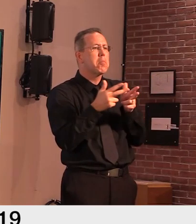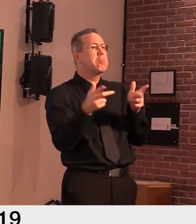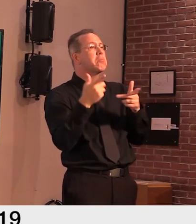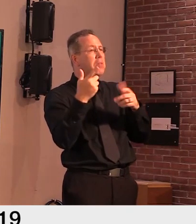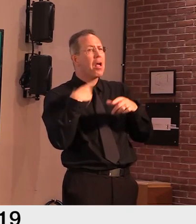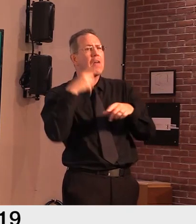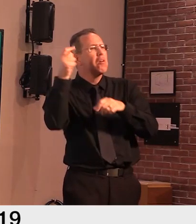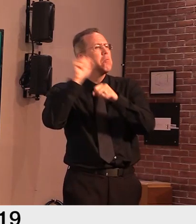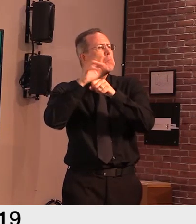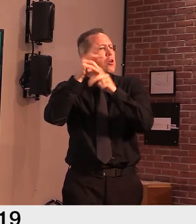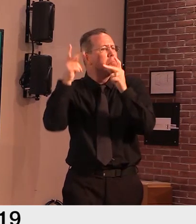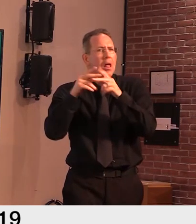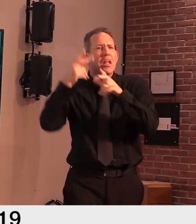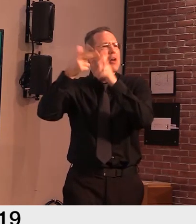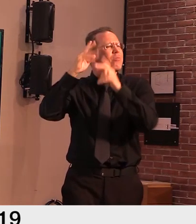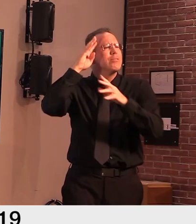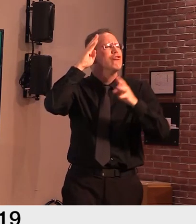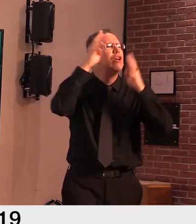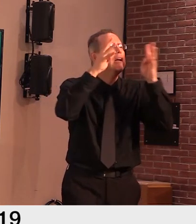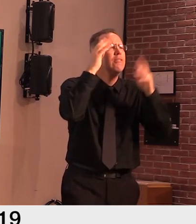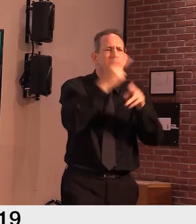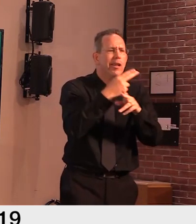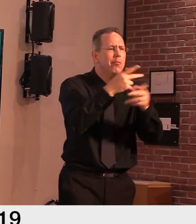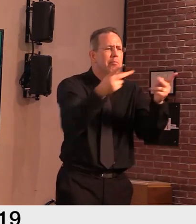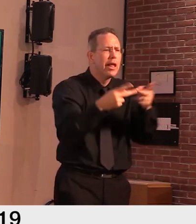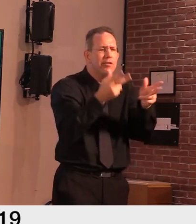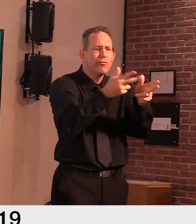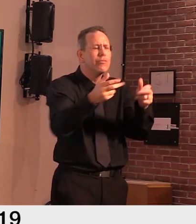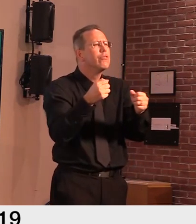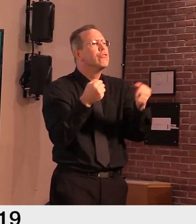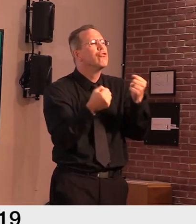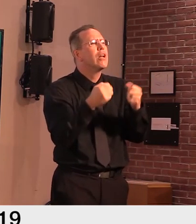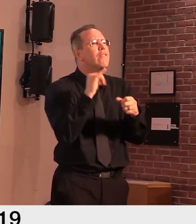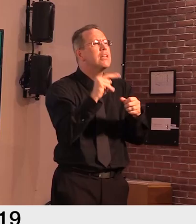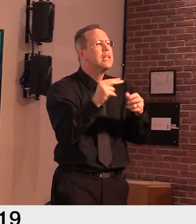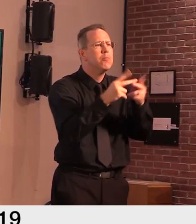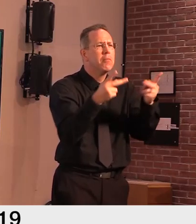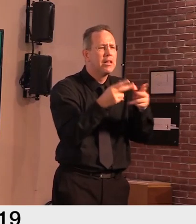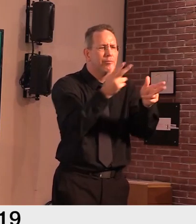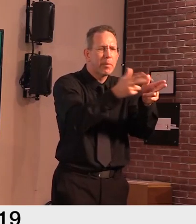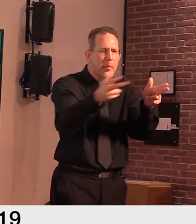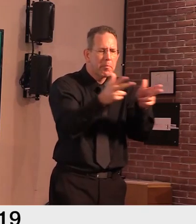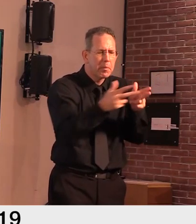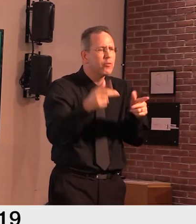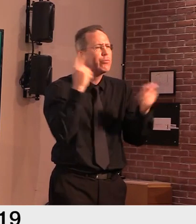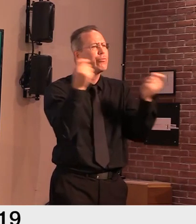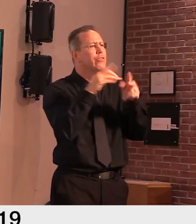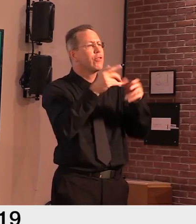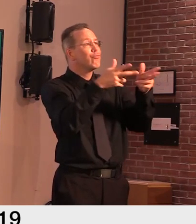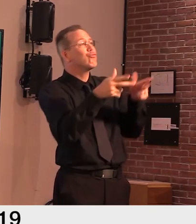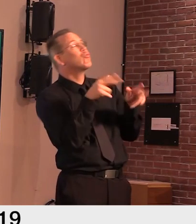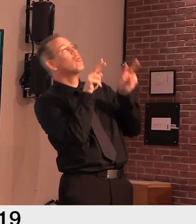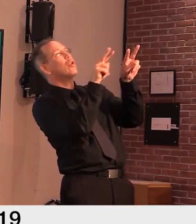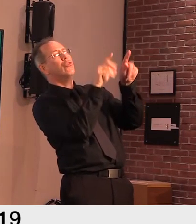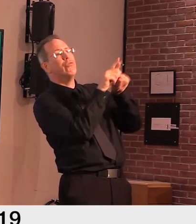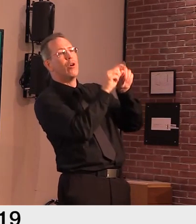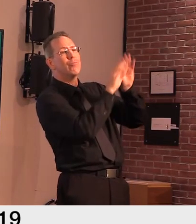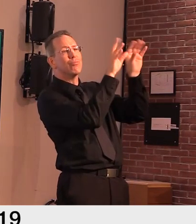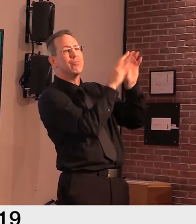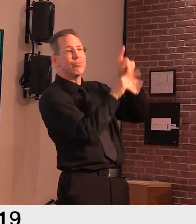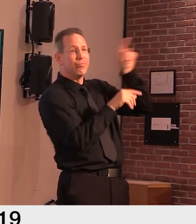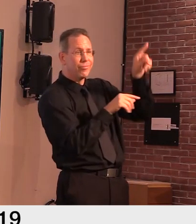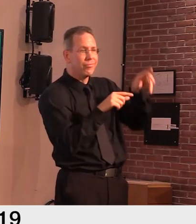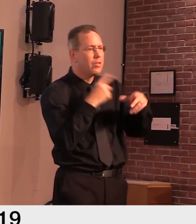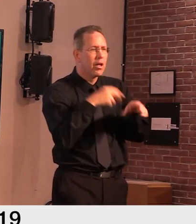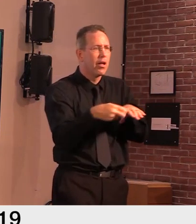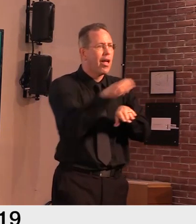happen. We know towns like Killington and Fairfax have gotten creative to make these events possible, and we appreciate the